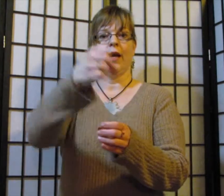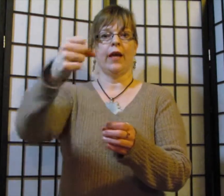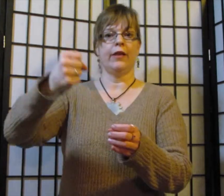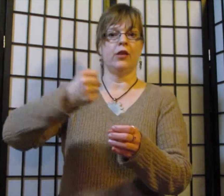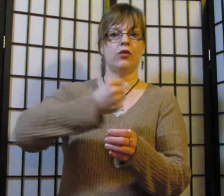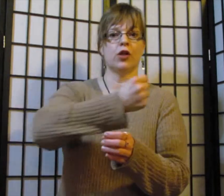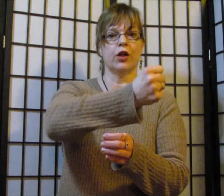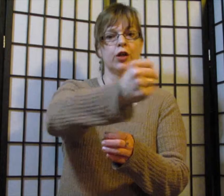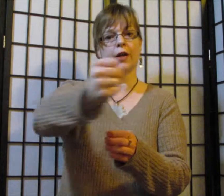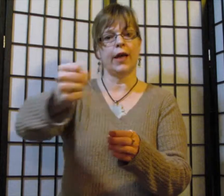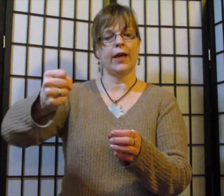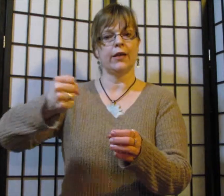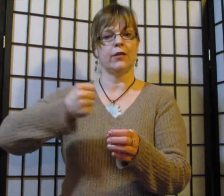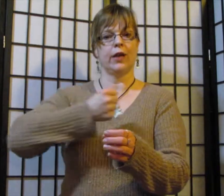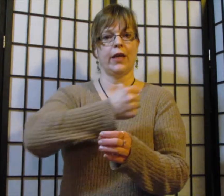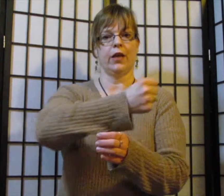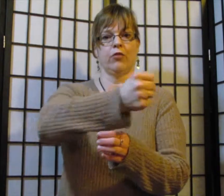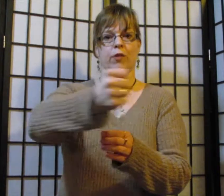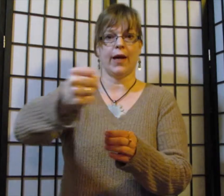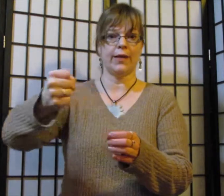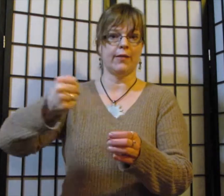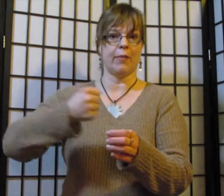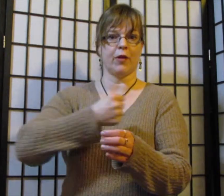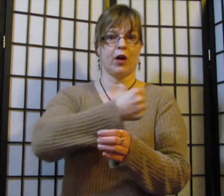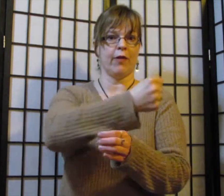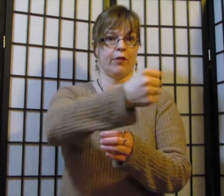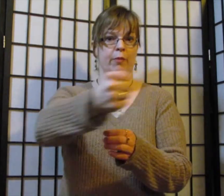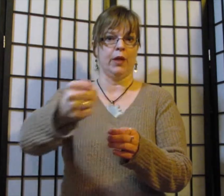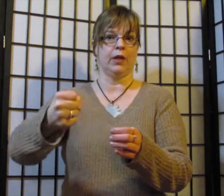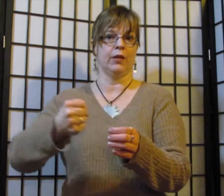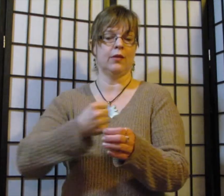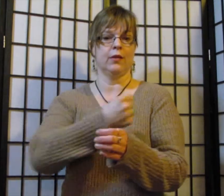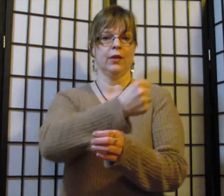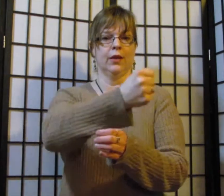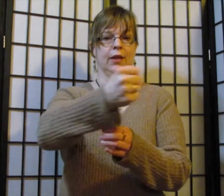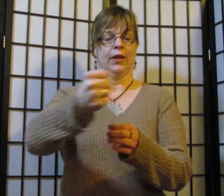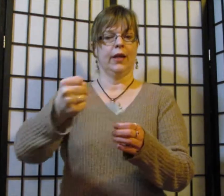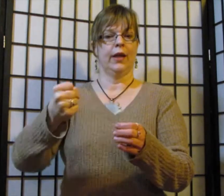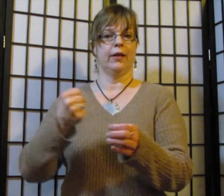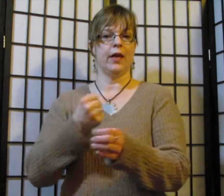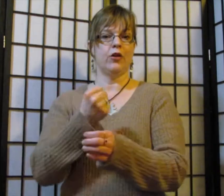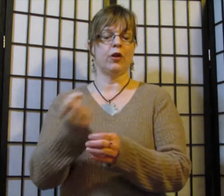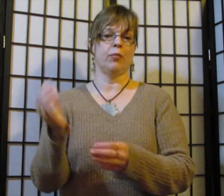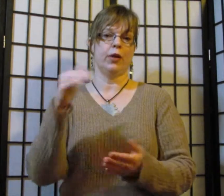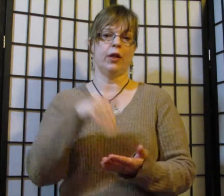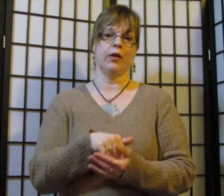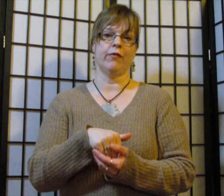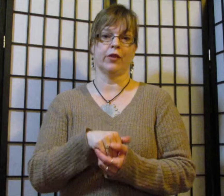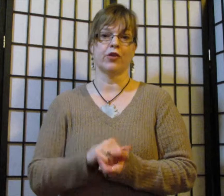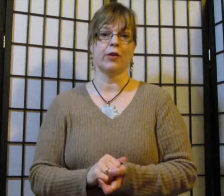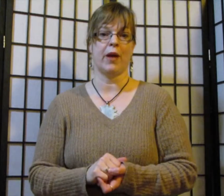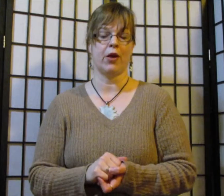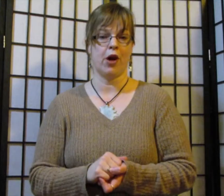and then you turn the handle and it grinds up the coffee beans And then you can put it in a filter and make